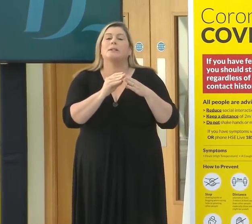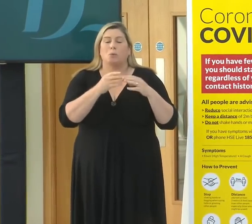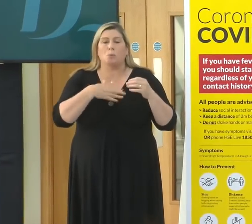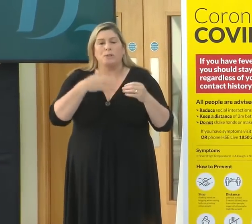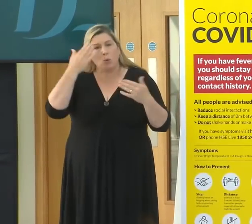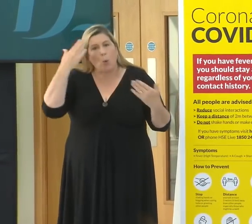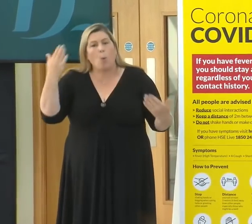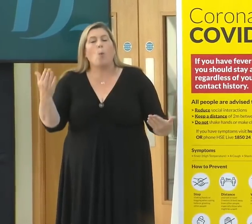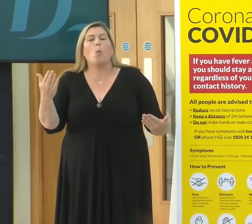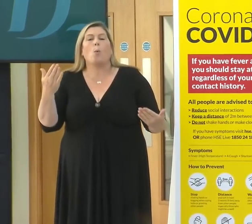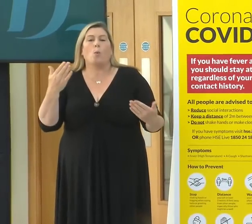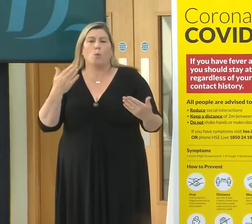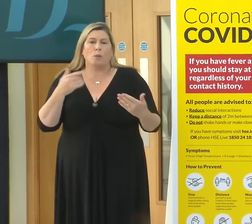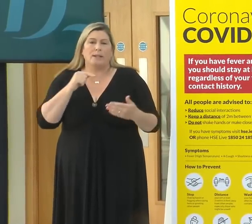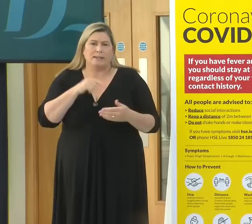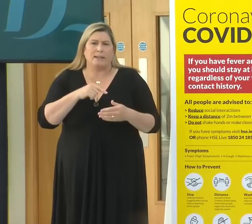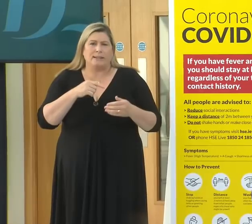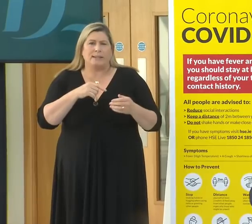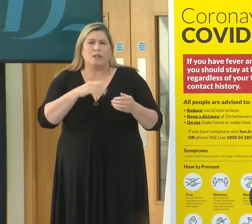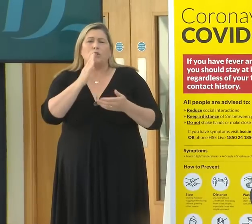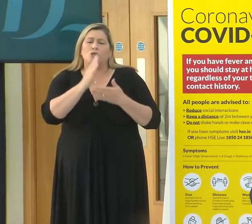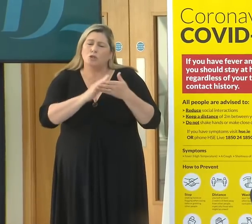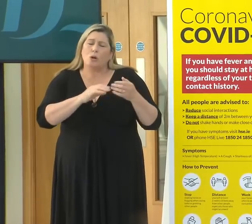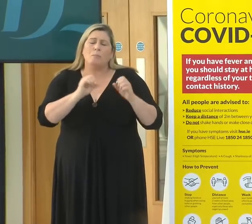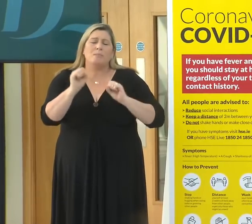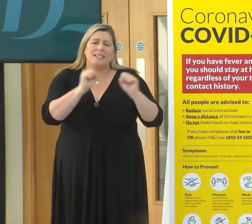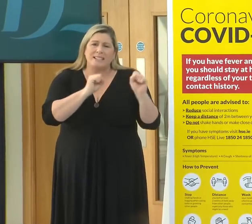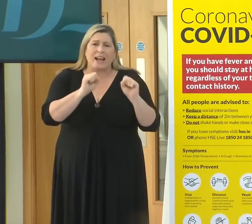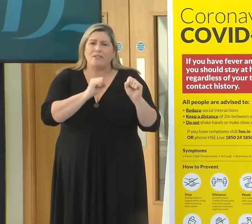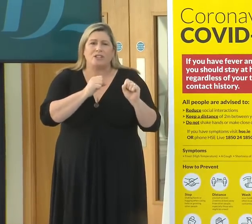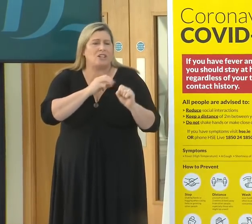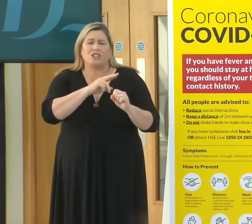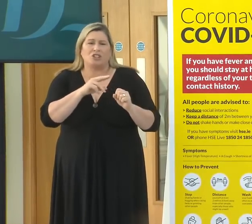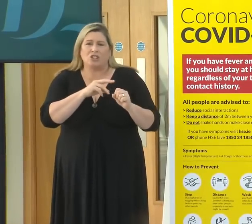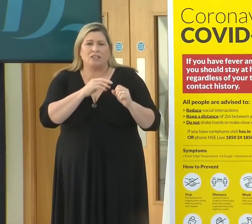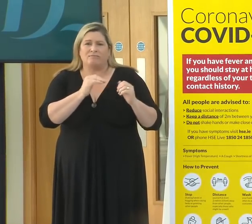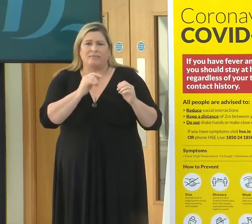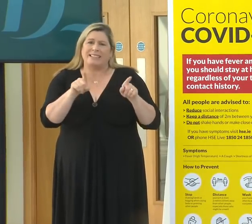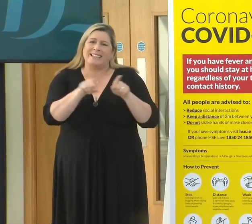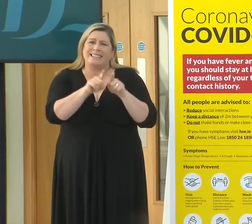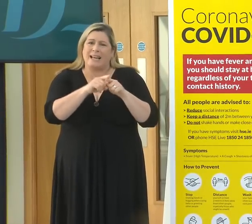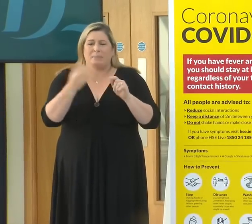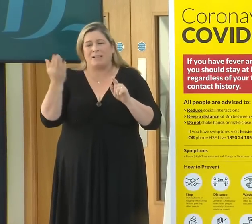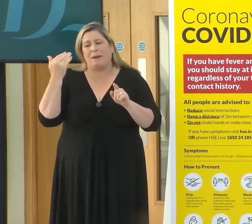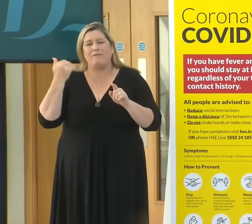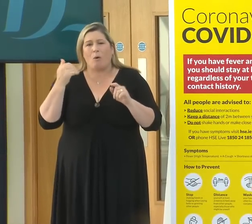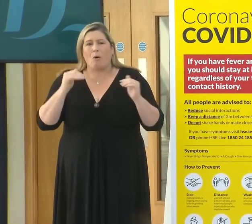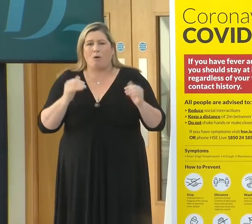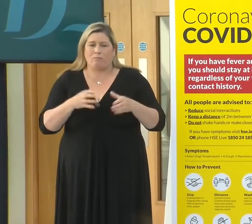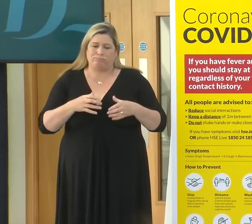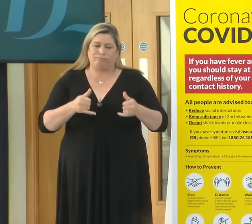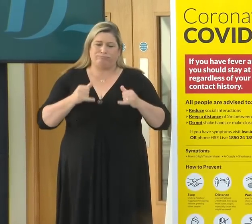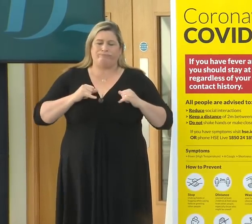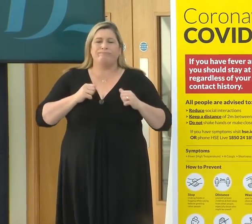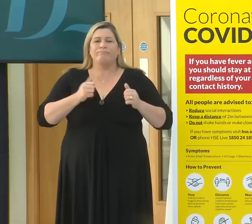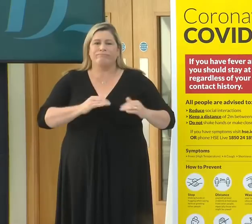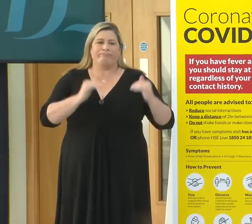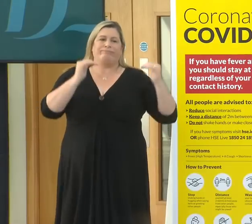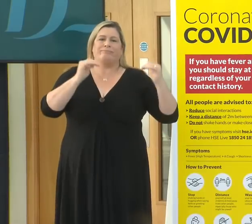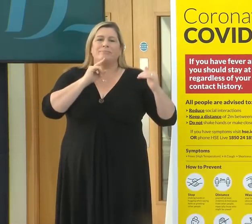do know that level of the services will be less efficient. Colin gave an example just in terms of waiting rooms and outpatient rooms at the